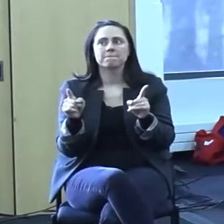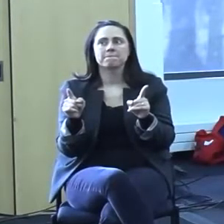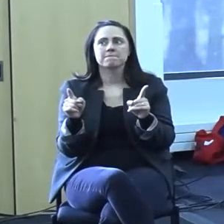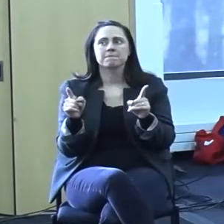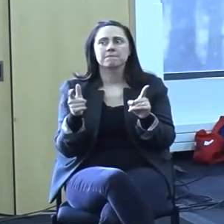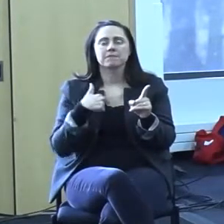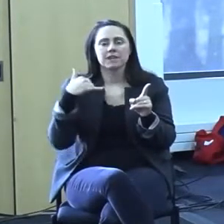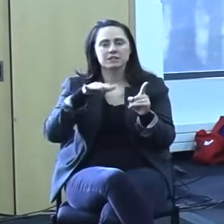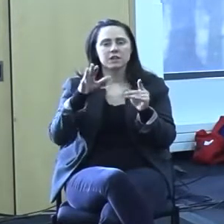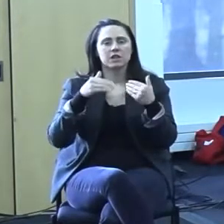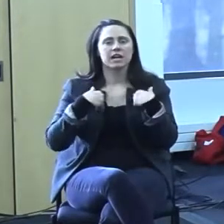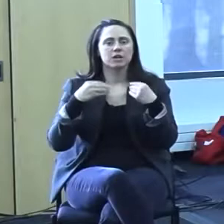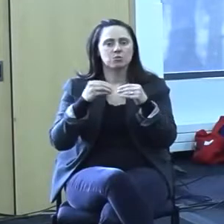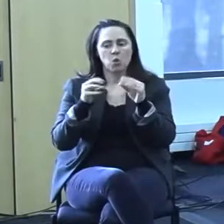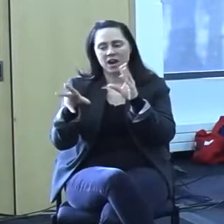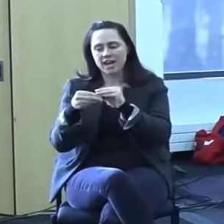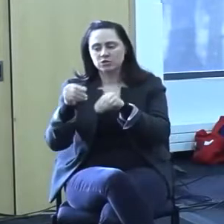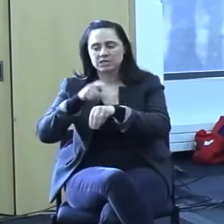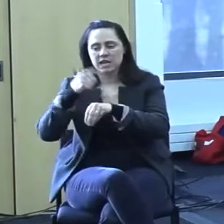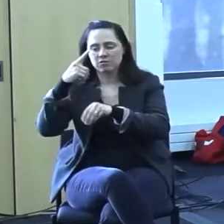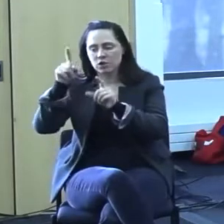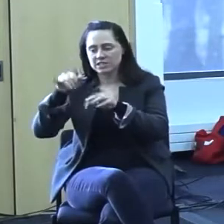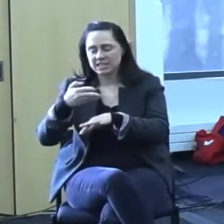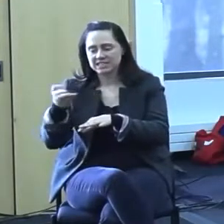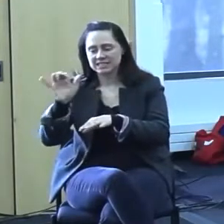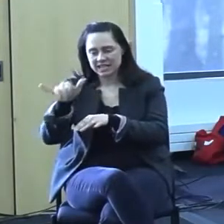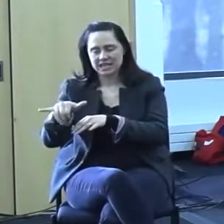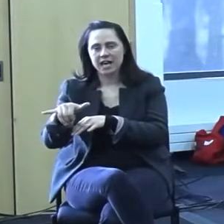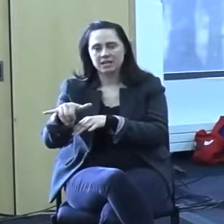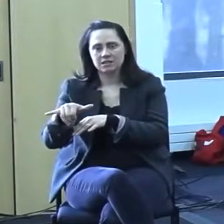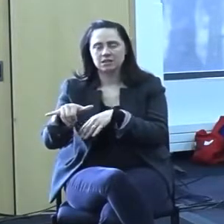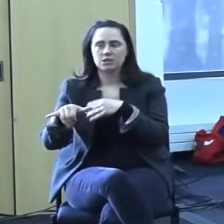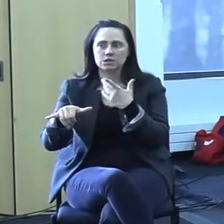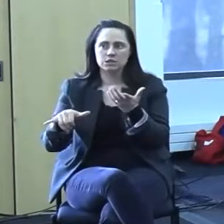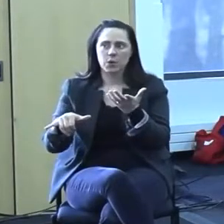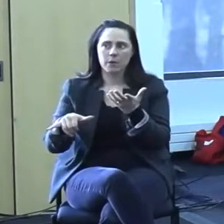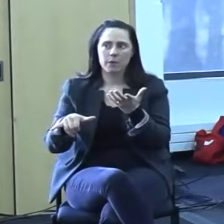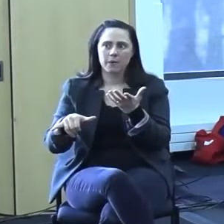I still had more extra time on tests and stuff like that. So